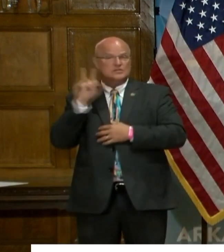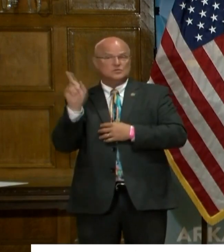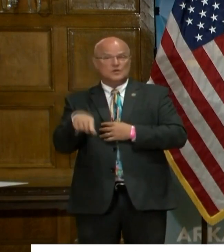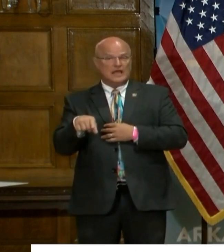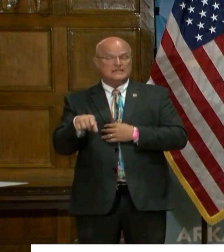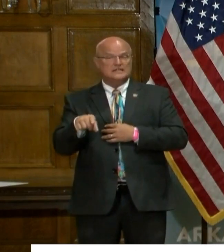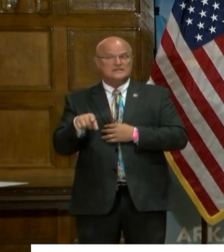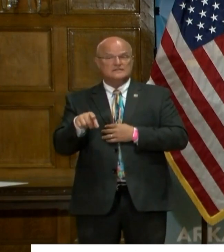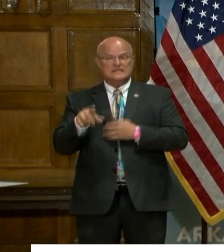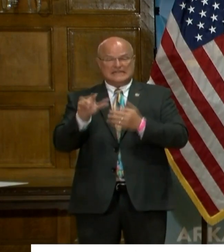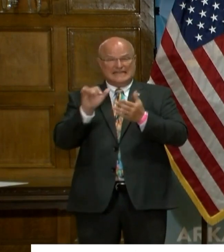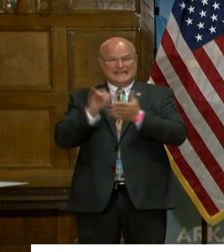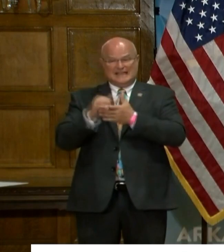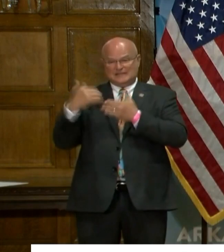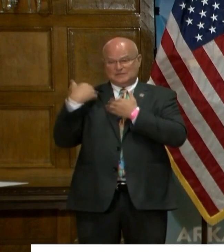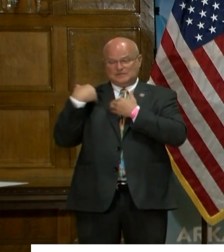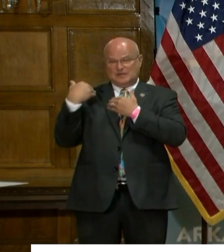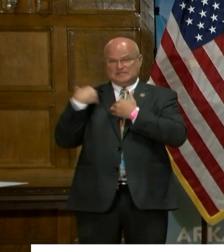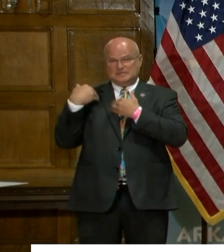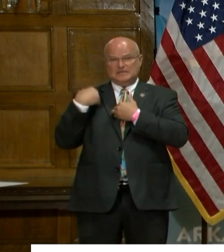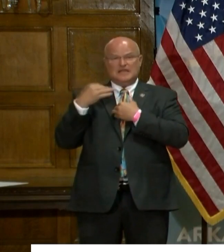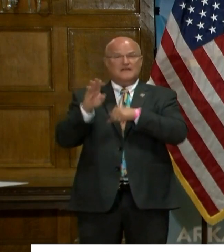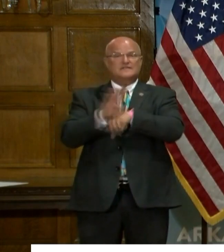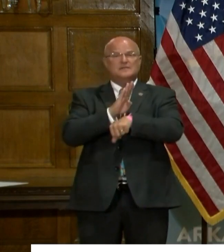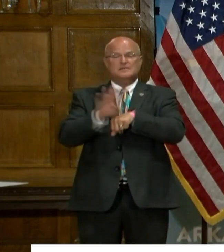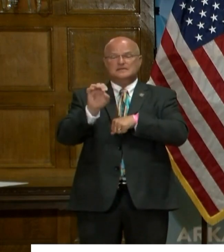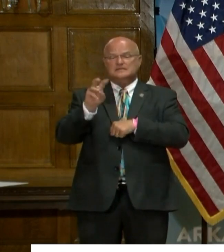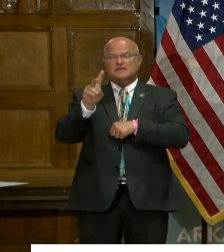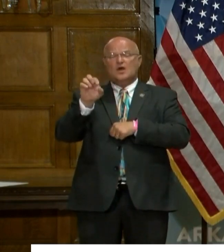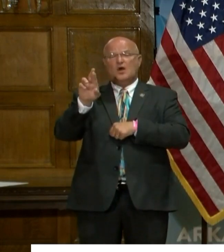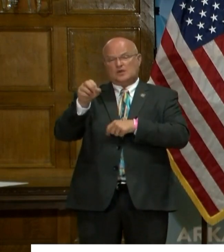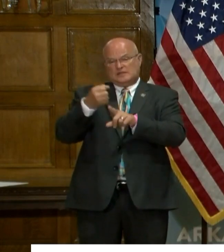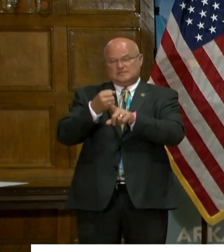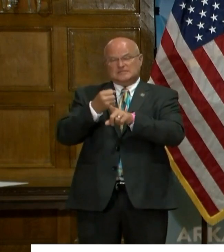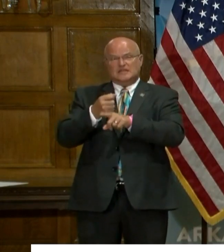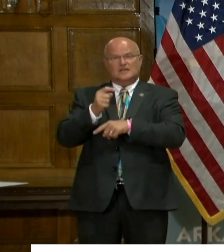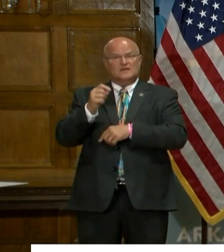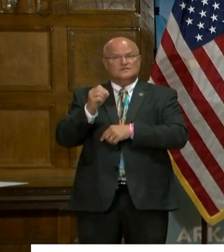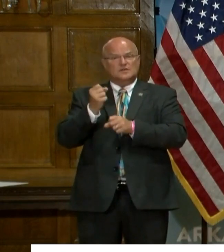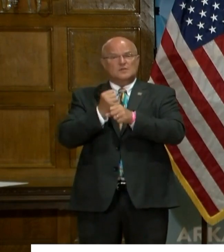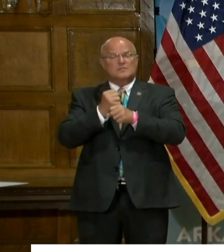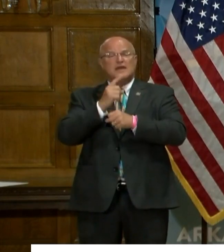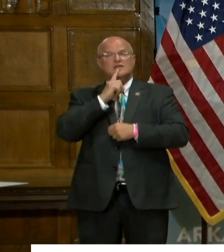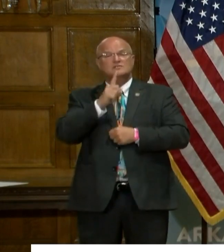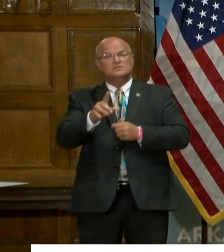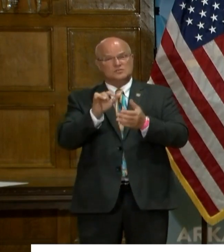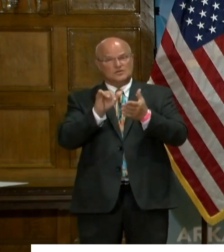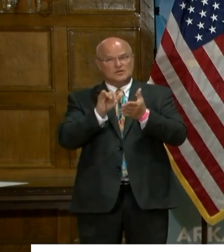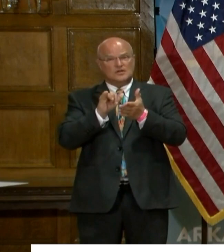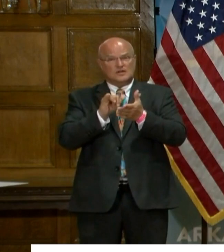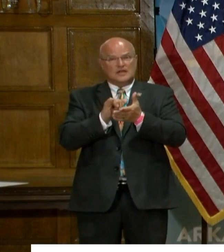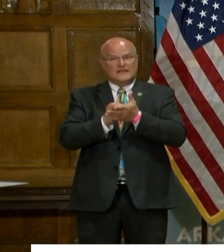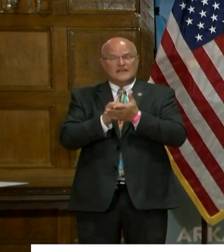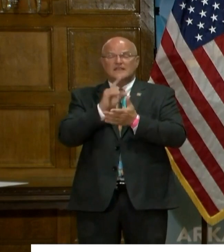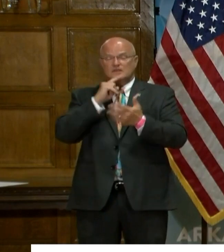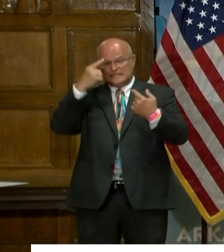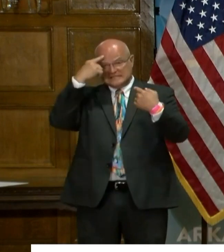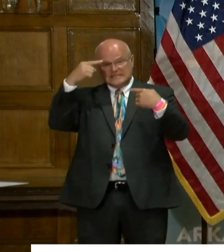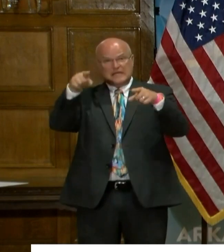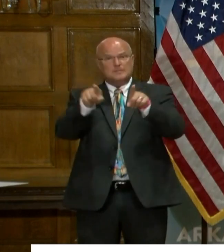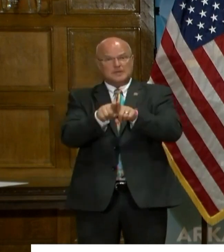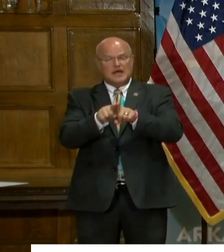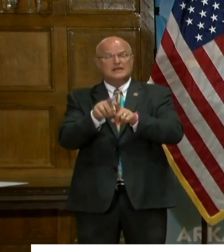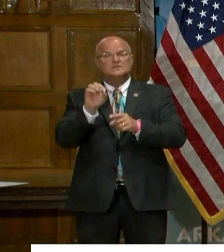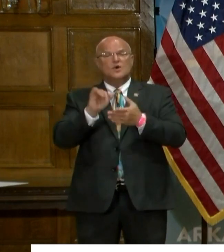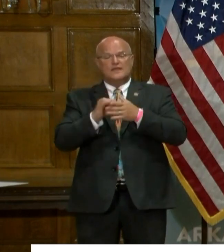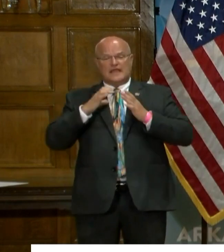directives, that's the responsibility of the business owner to make sure that there is compliance